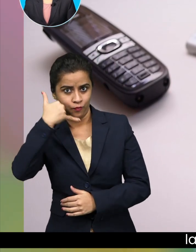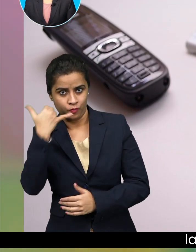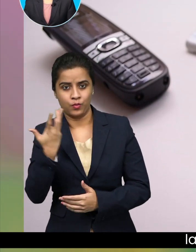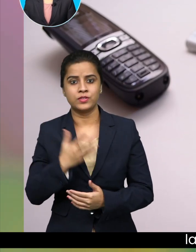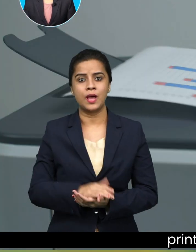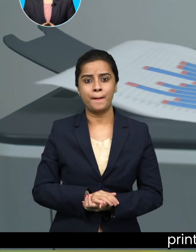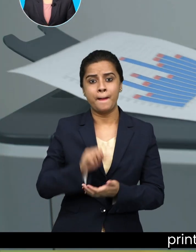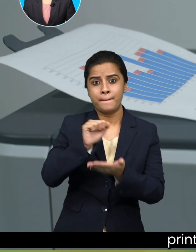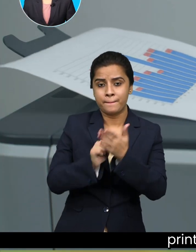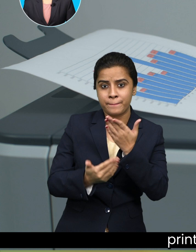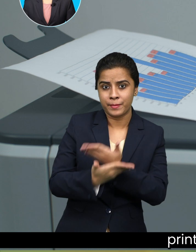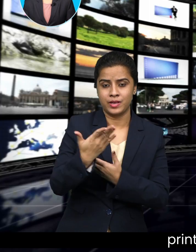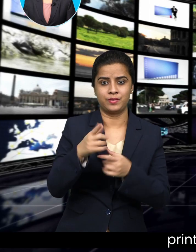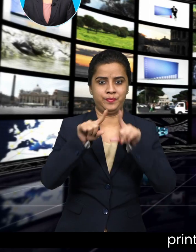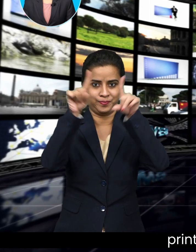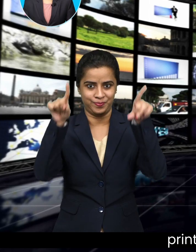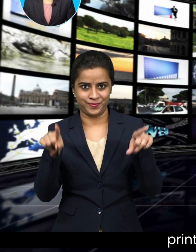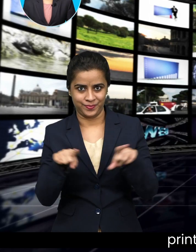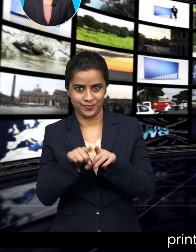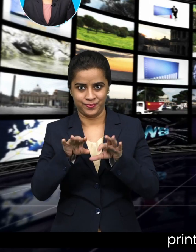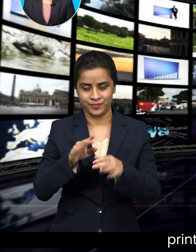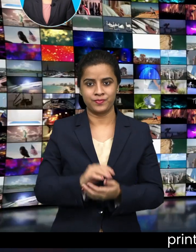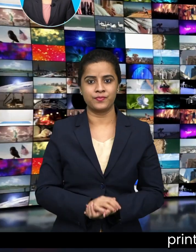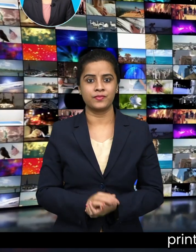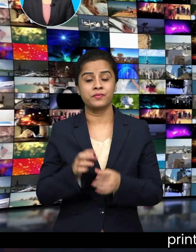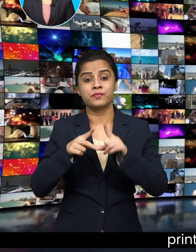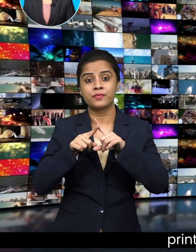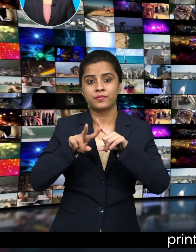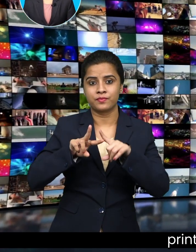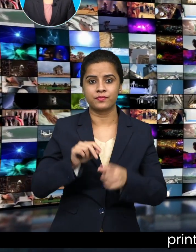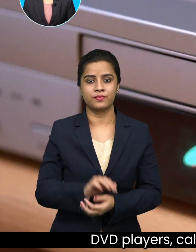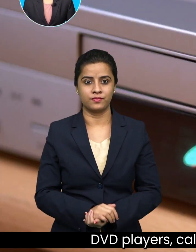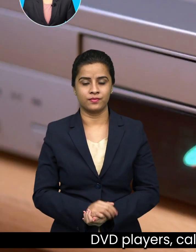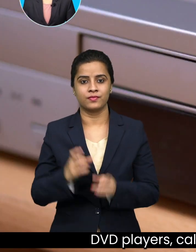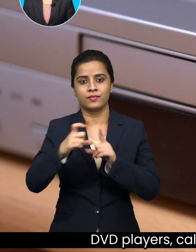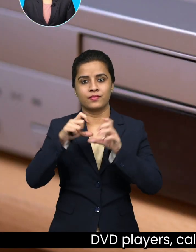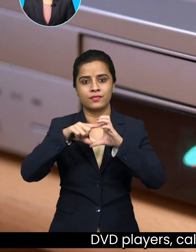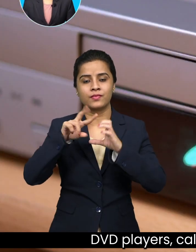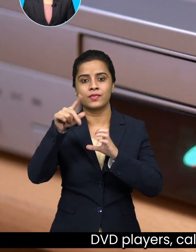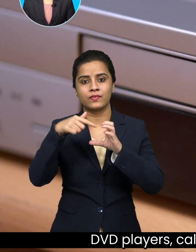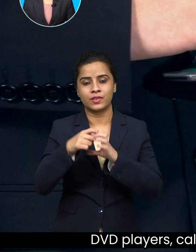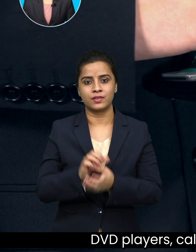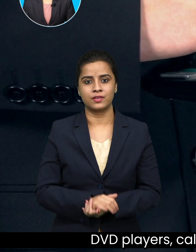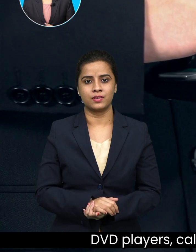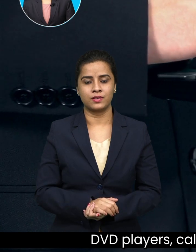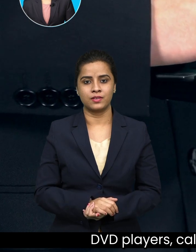phones, printers, monitors, televisions, DVD